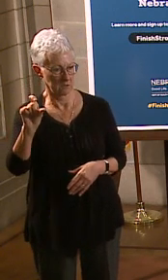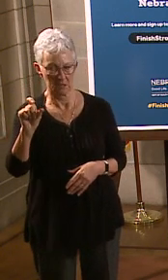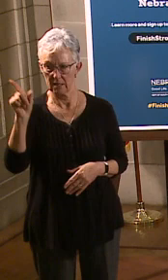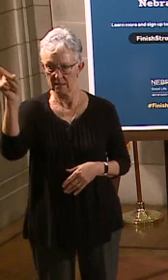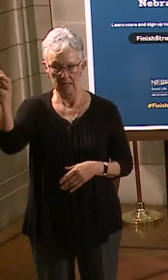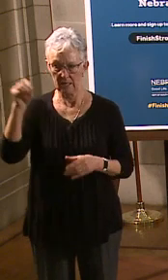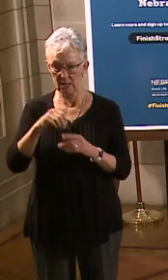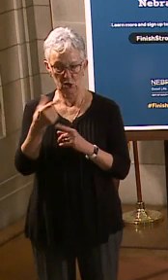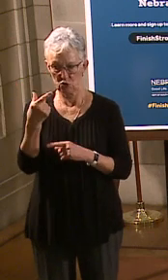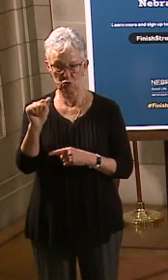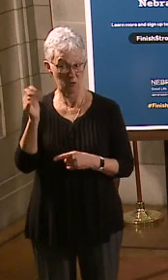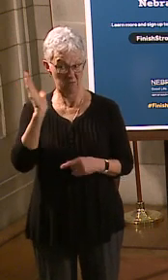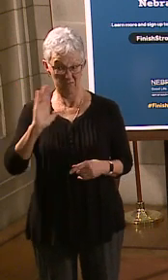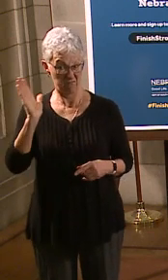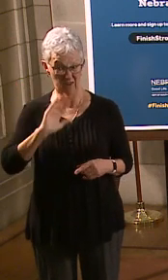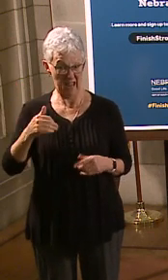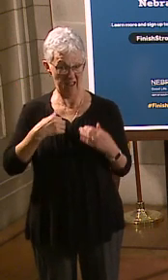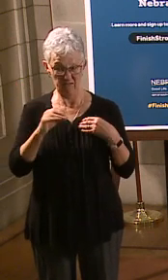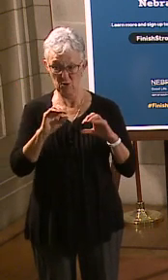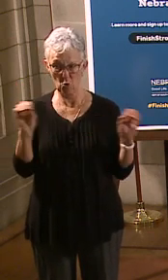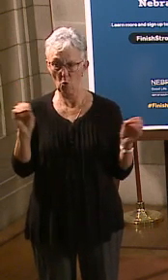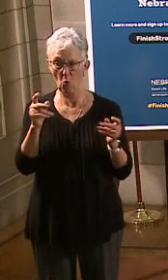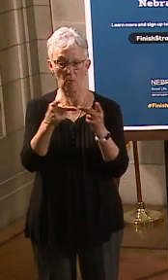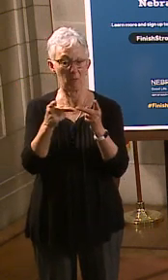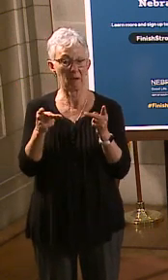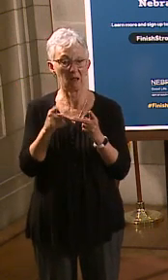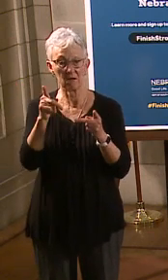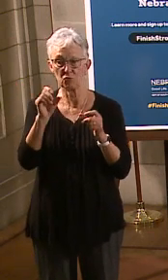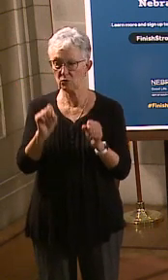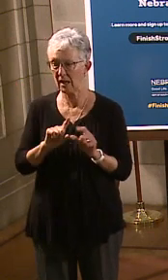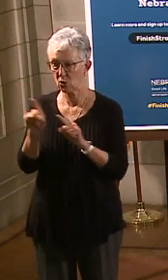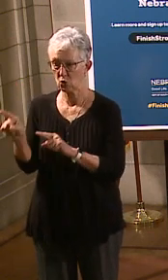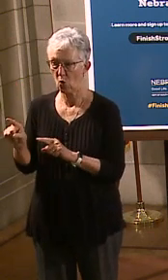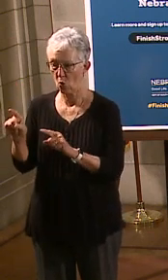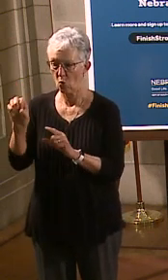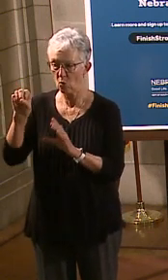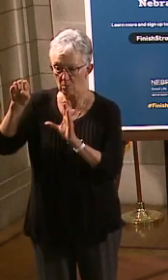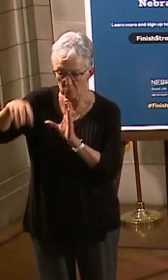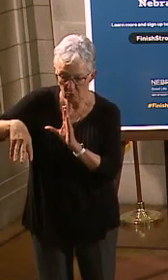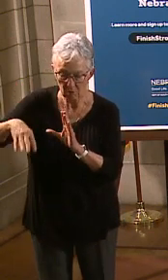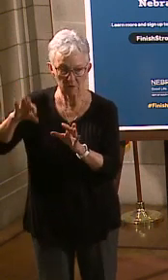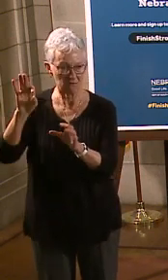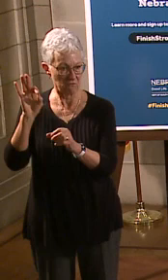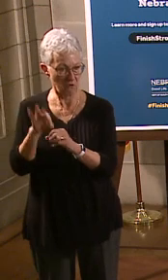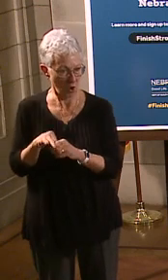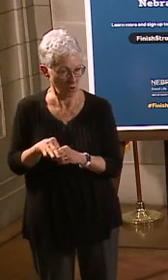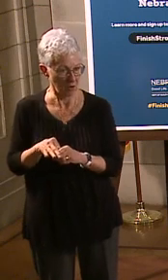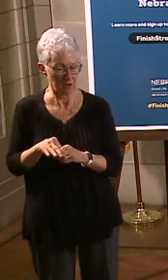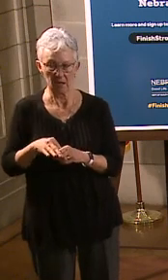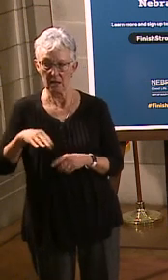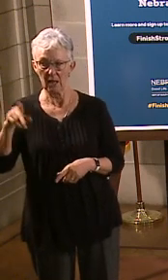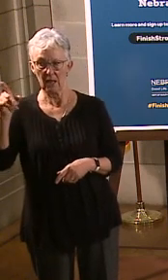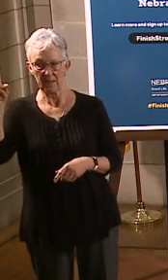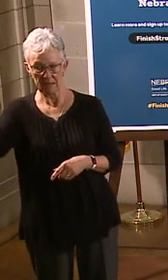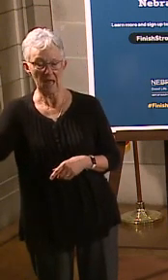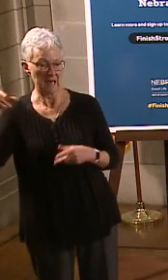law in Georgia prior to the pandemic. It was only allowed under emergency order, which, as we all know, these emergency orders are going to be coming to an end. This codifies in Georgia law